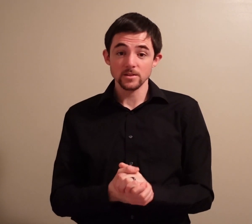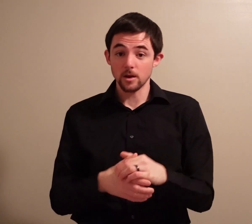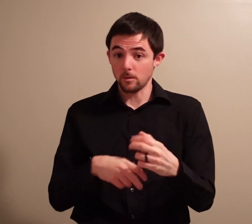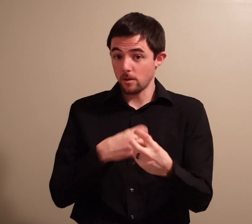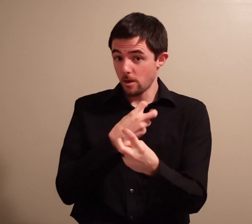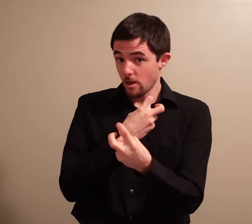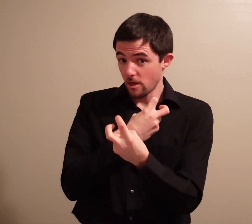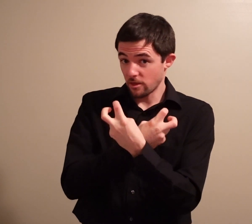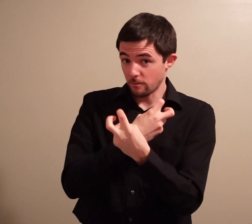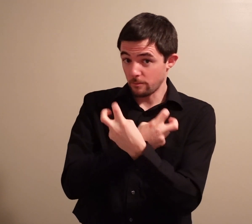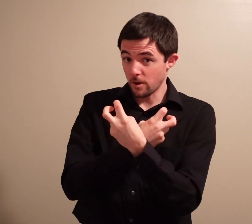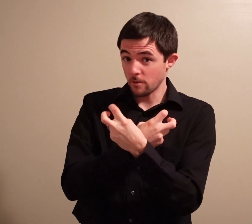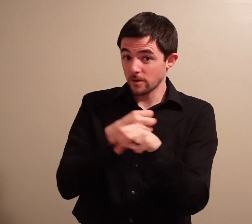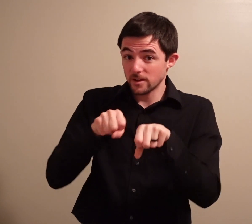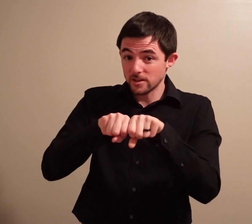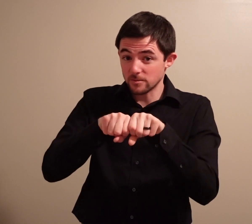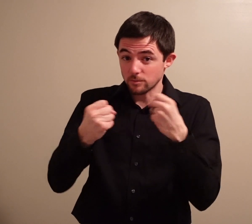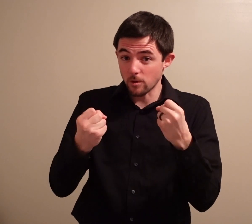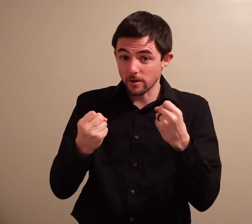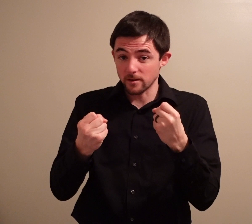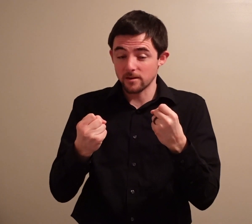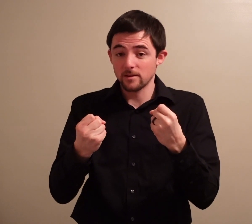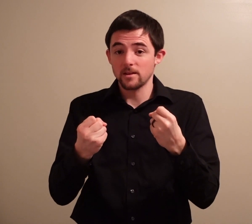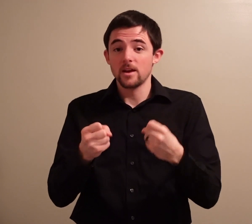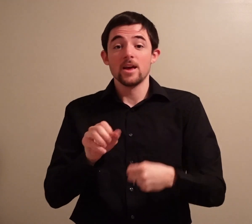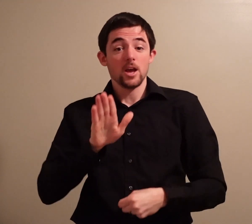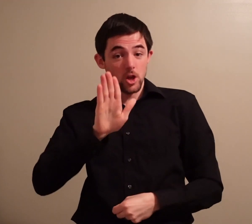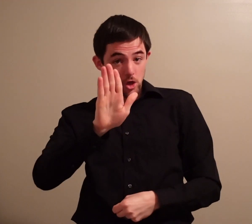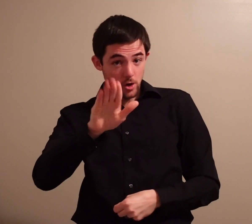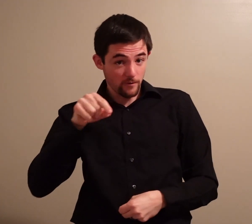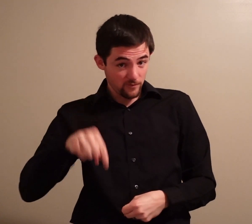So, the bone is broken. Your foot,